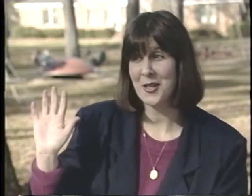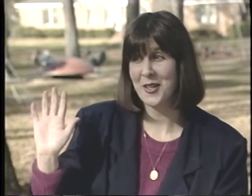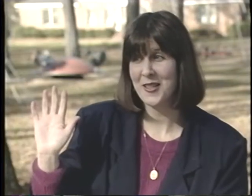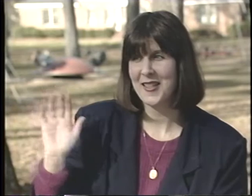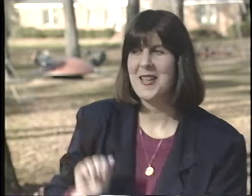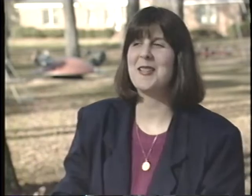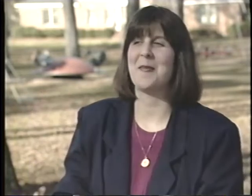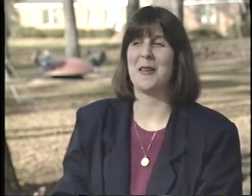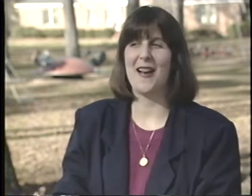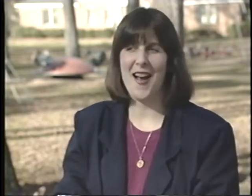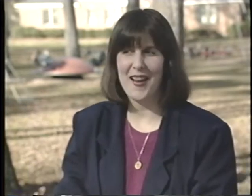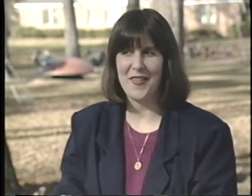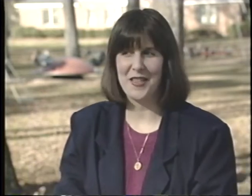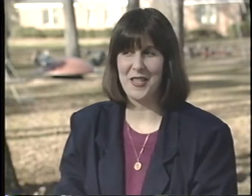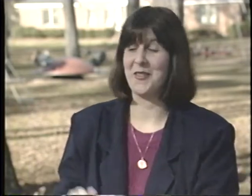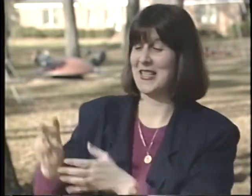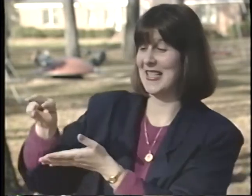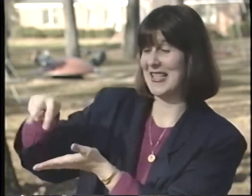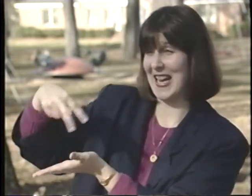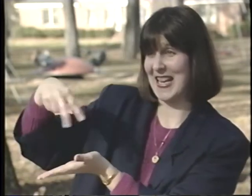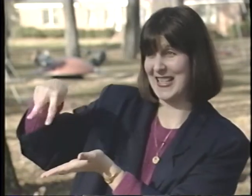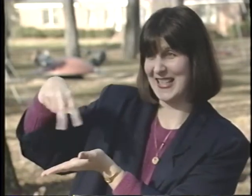turn. Something I love to do is dance.